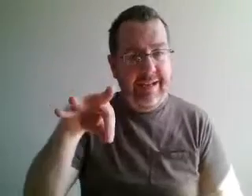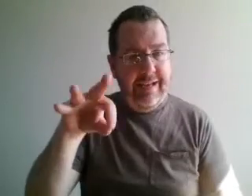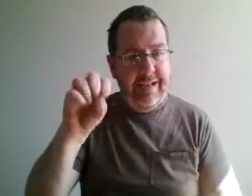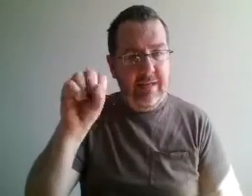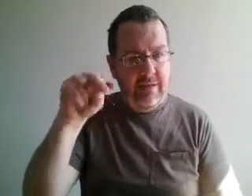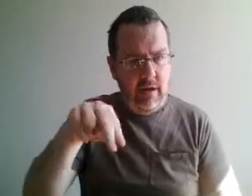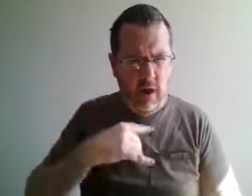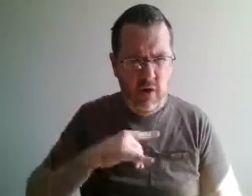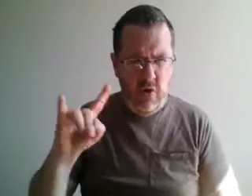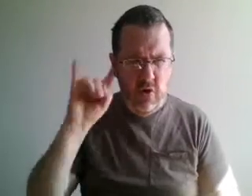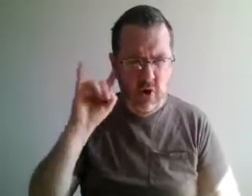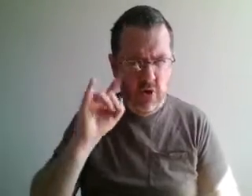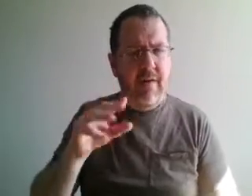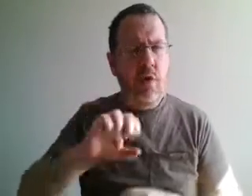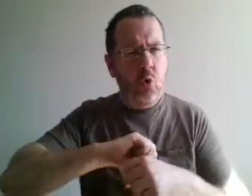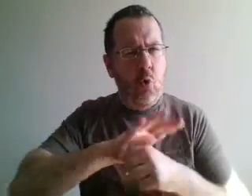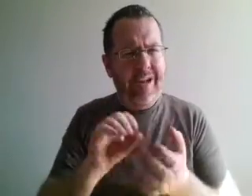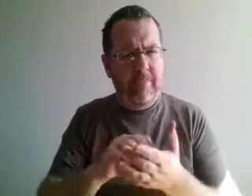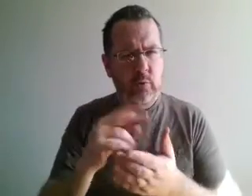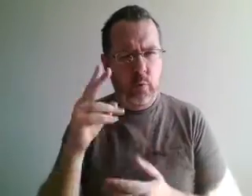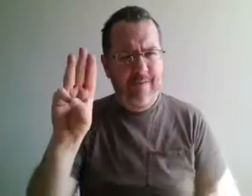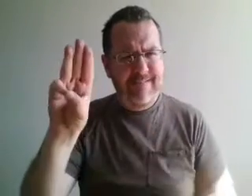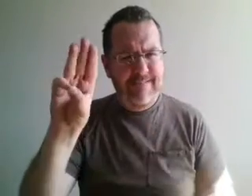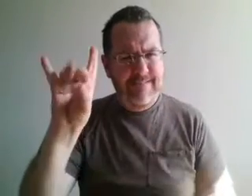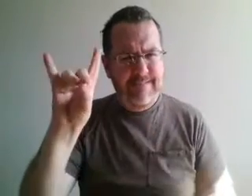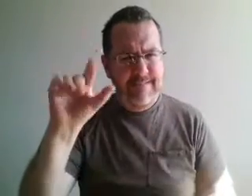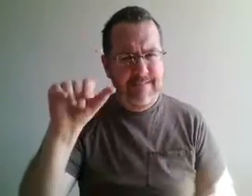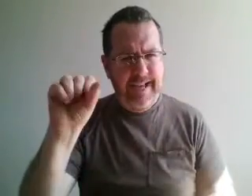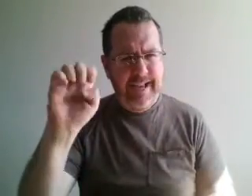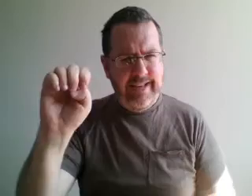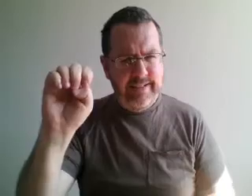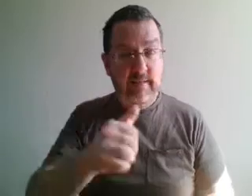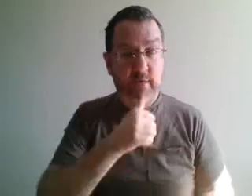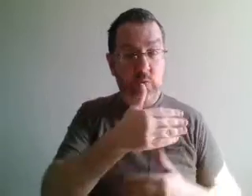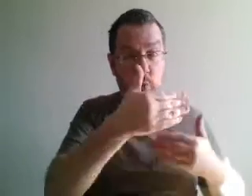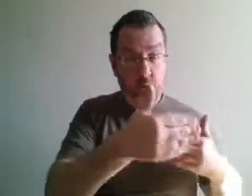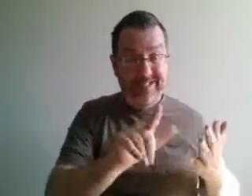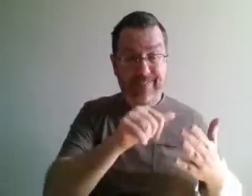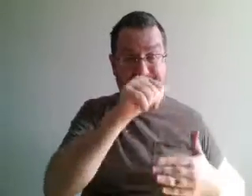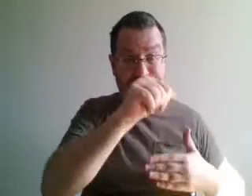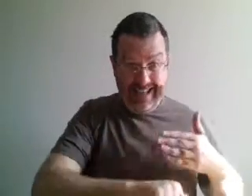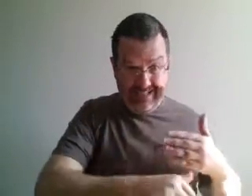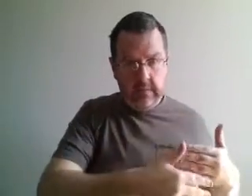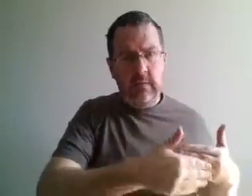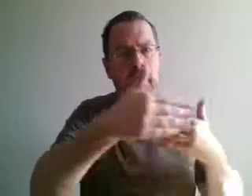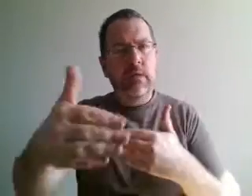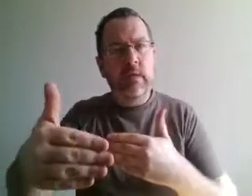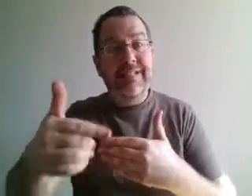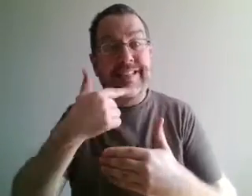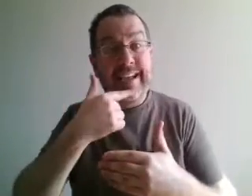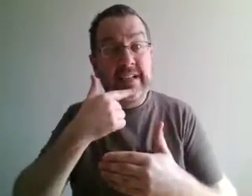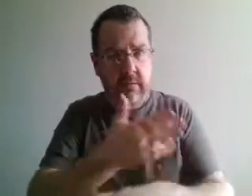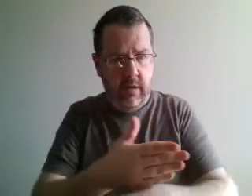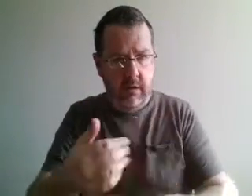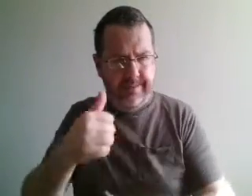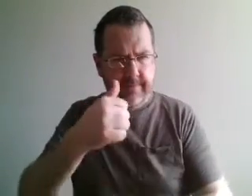to the COVID-19 virus. The first one, which most people get, lasts 7 days, but the second phase starts on day 6 and lasts